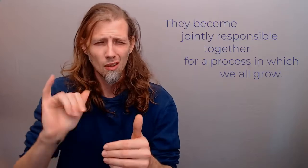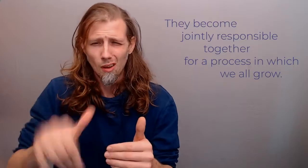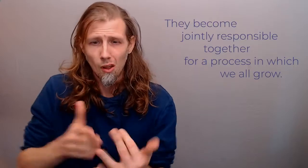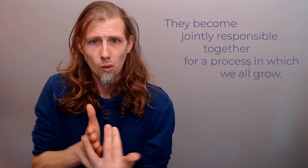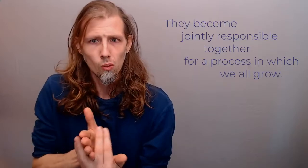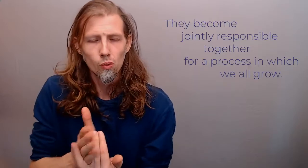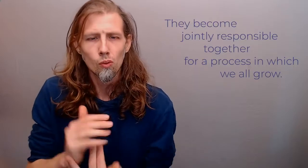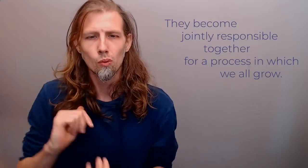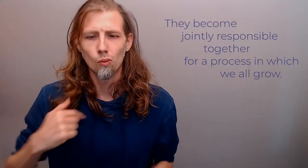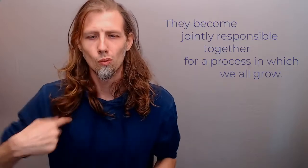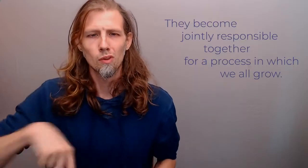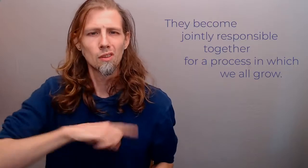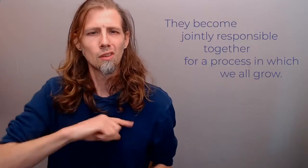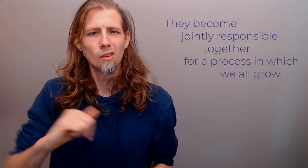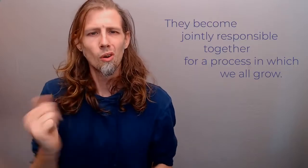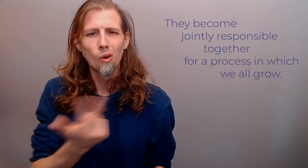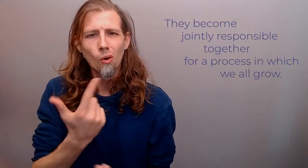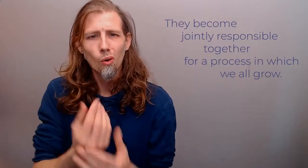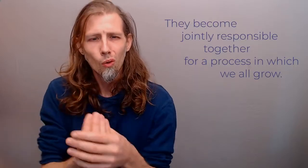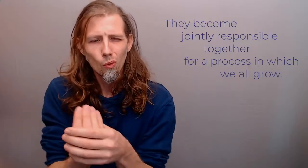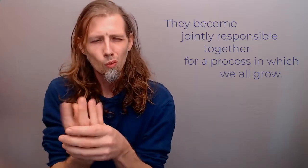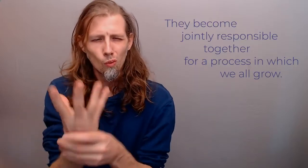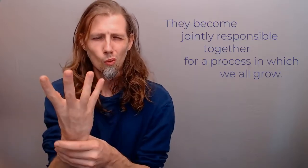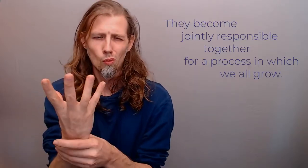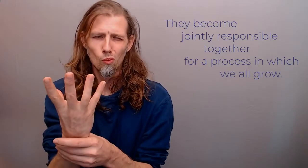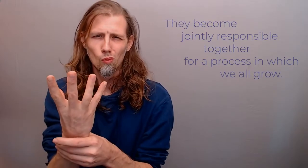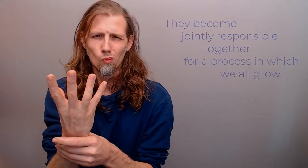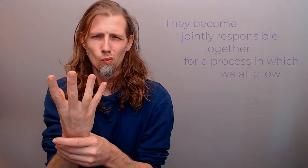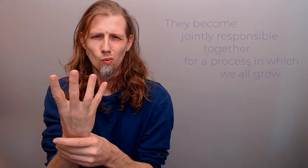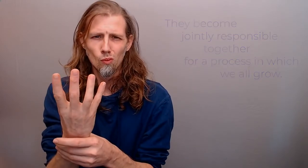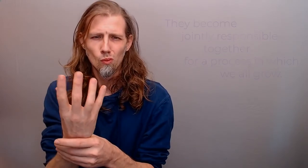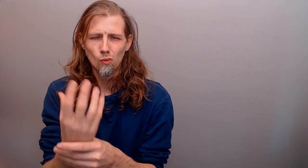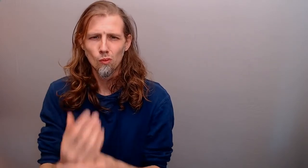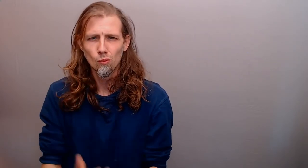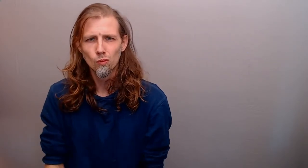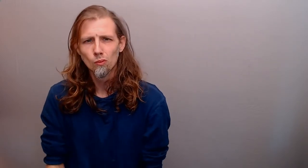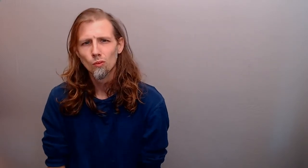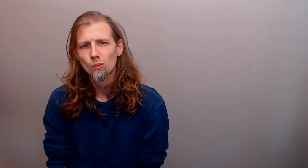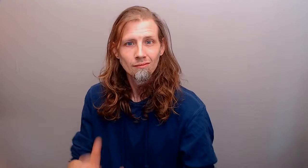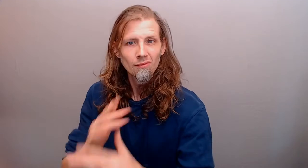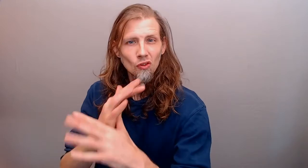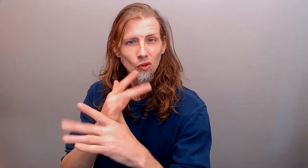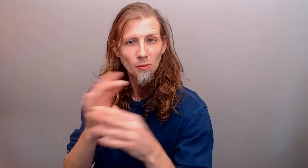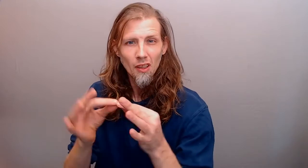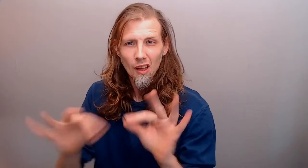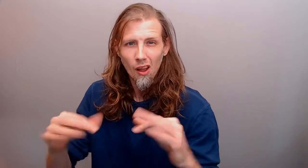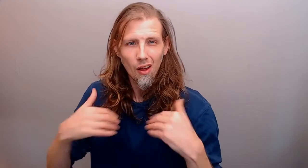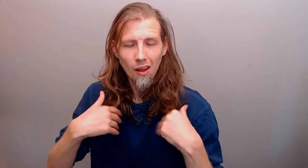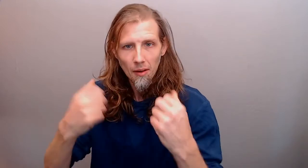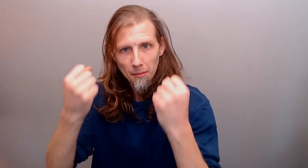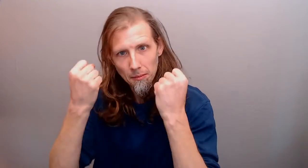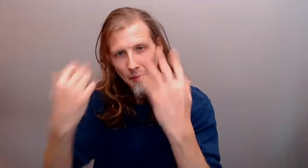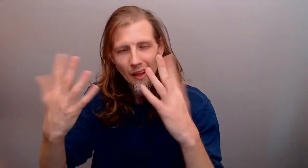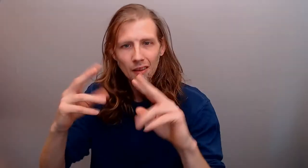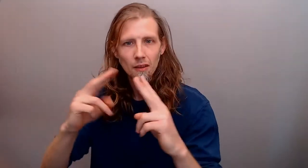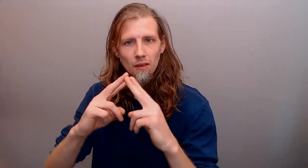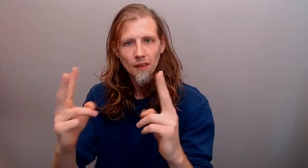together for a process in which we all grow. The German language has very